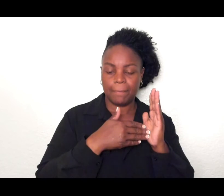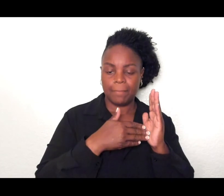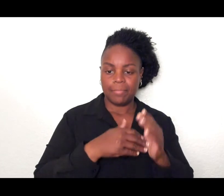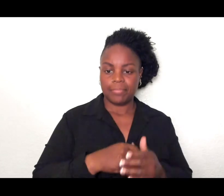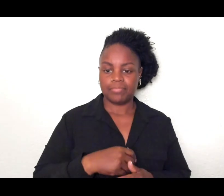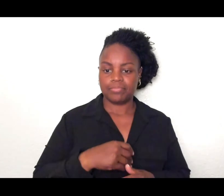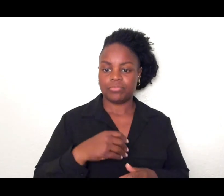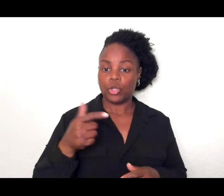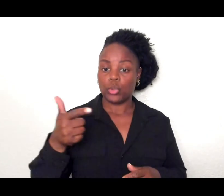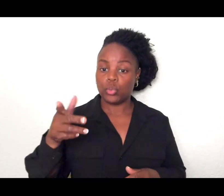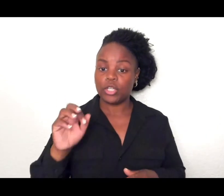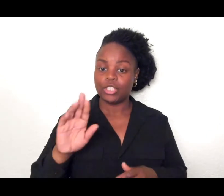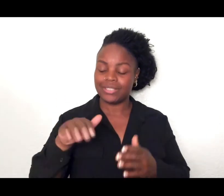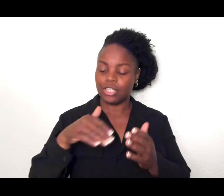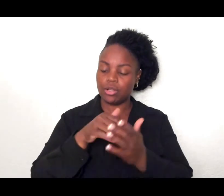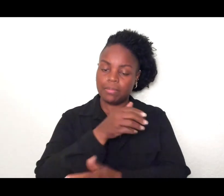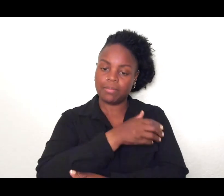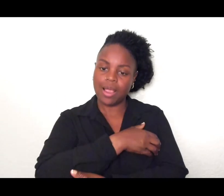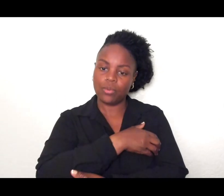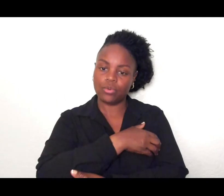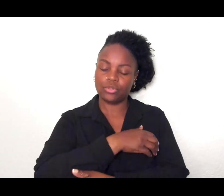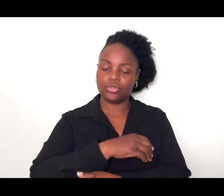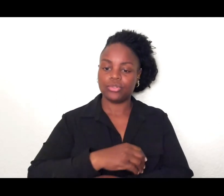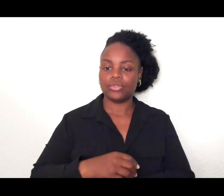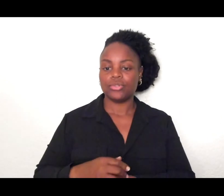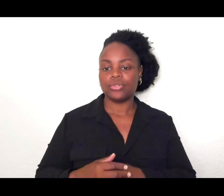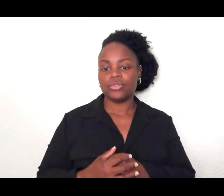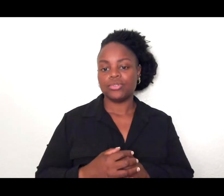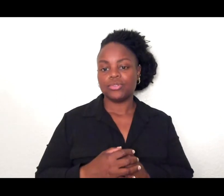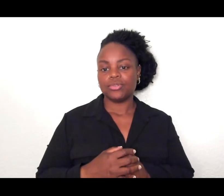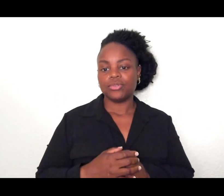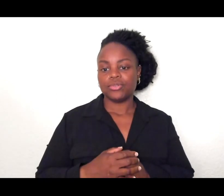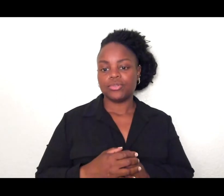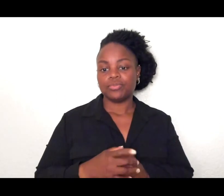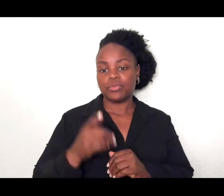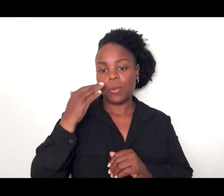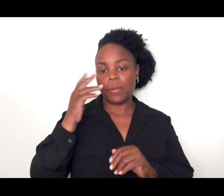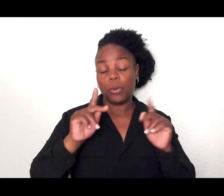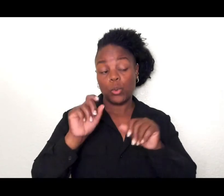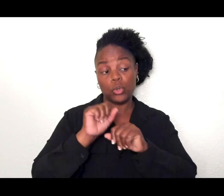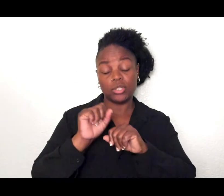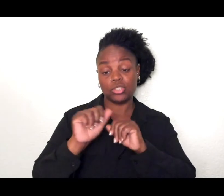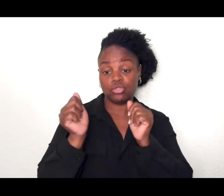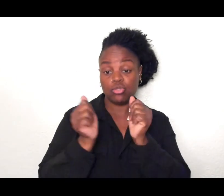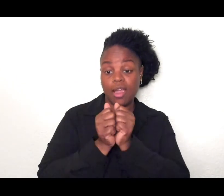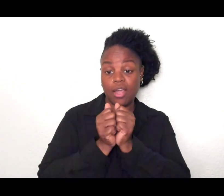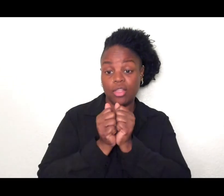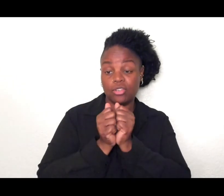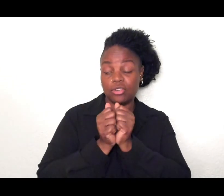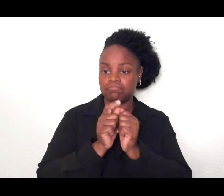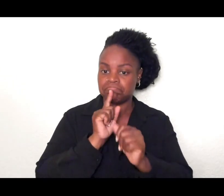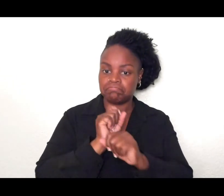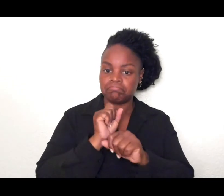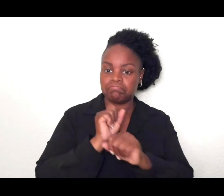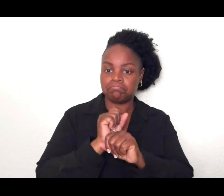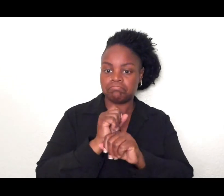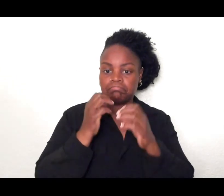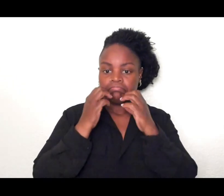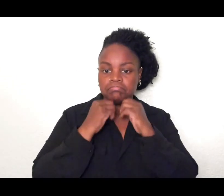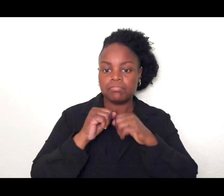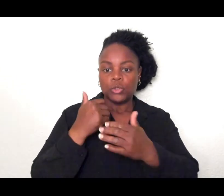to the normies who will be like us one day. Yeah, the day will come, we